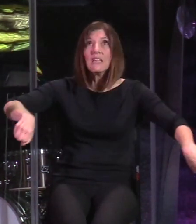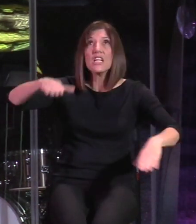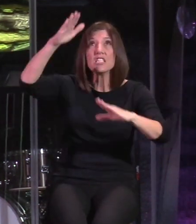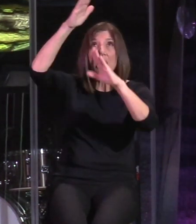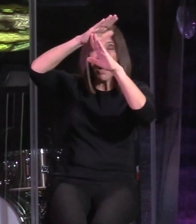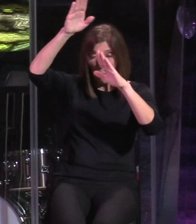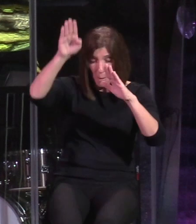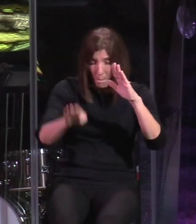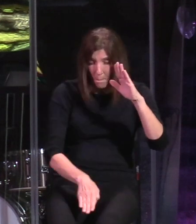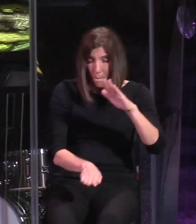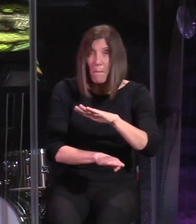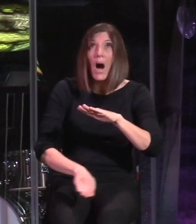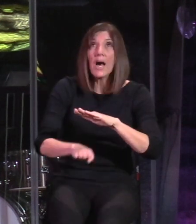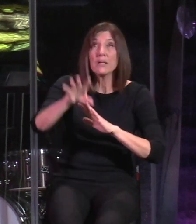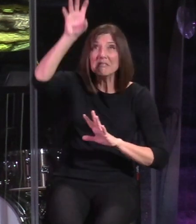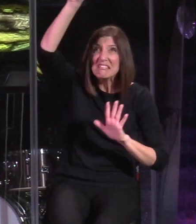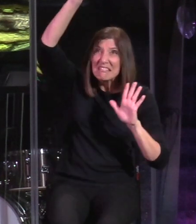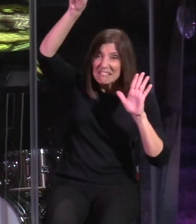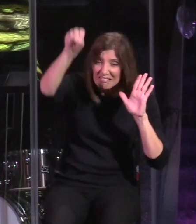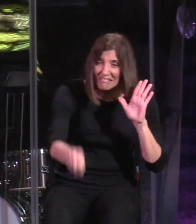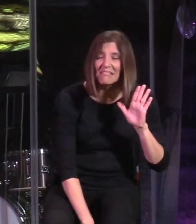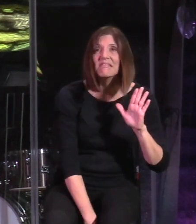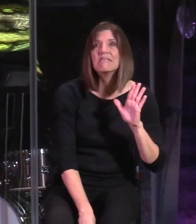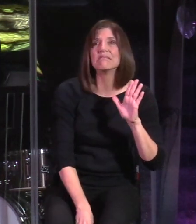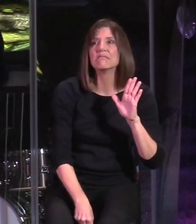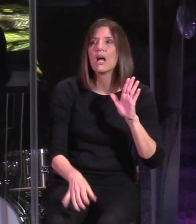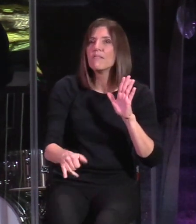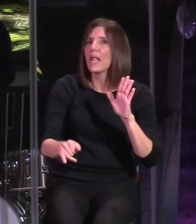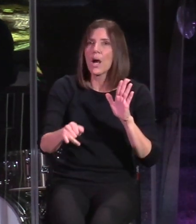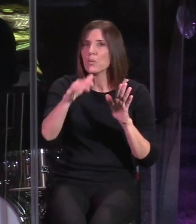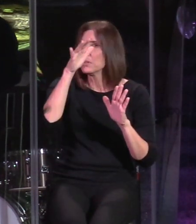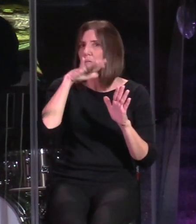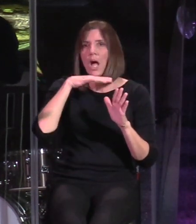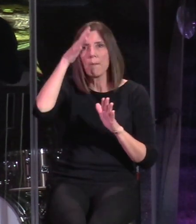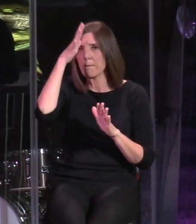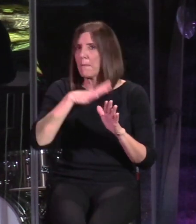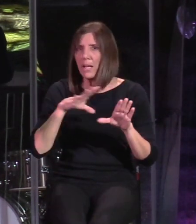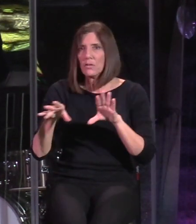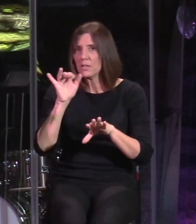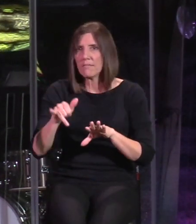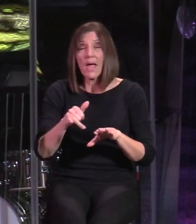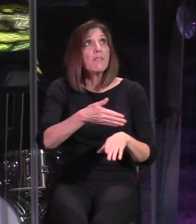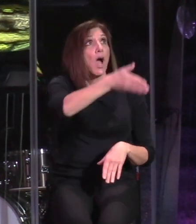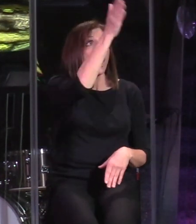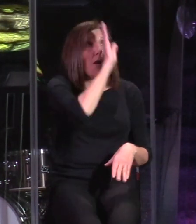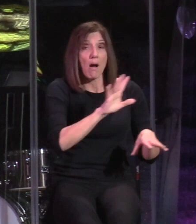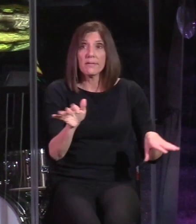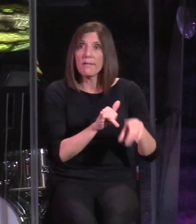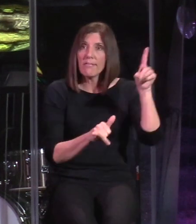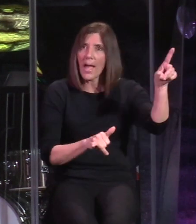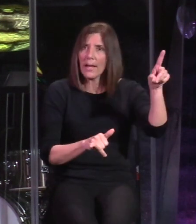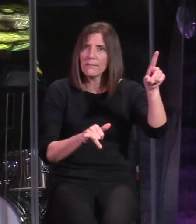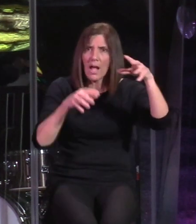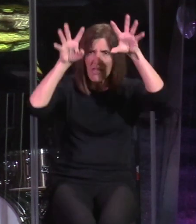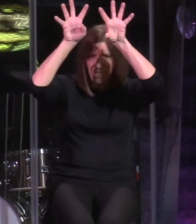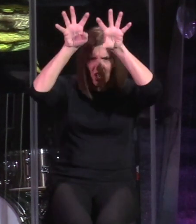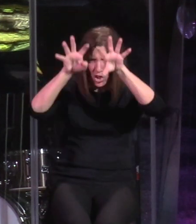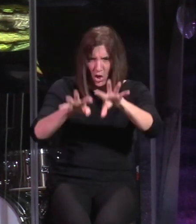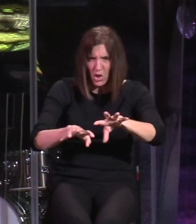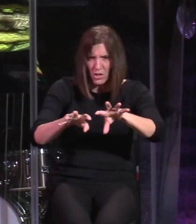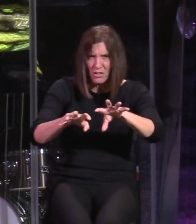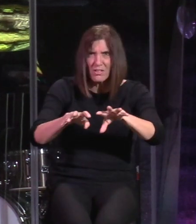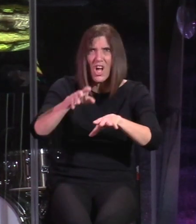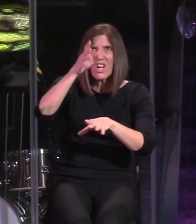bottom. This is not an act of men. This is an act of God. It's in the passive voice. The curtain was